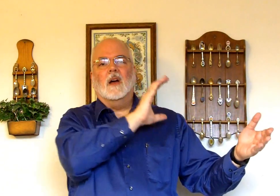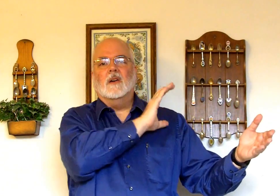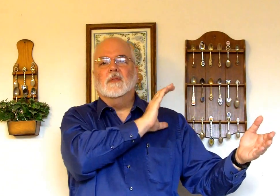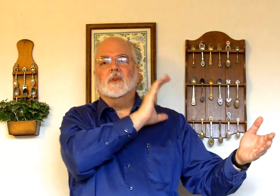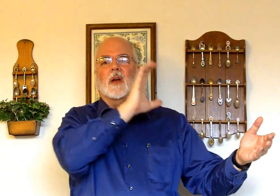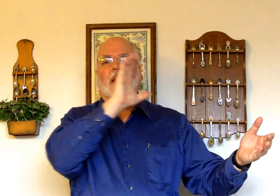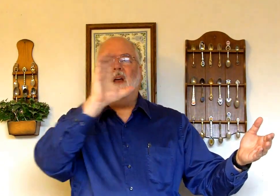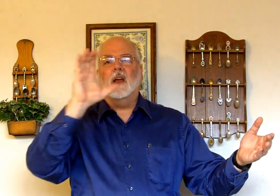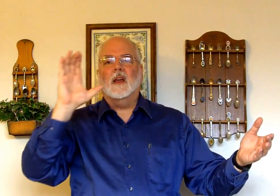of Christ.